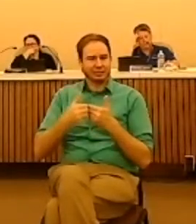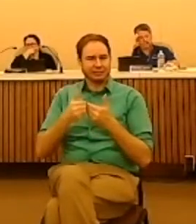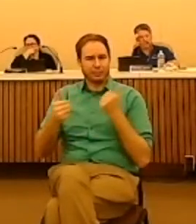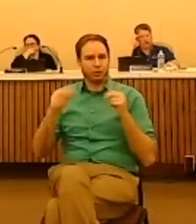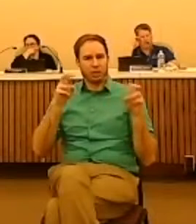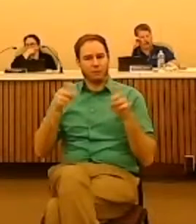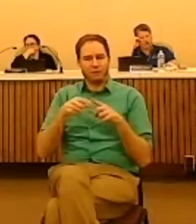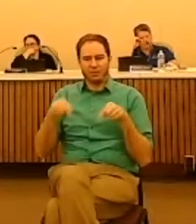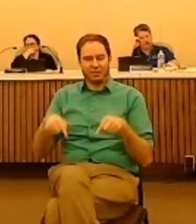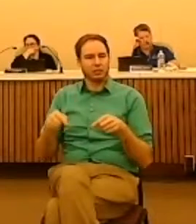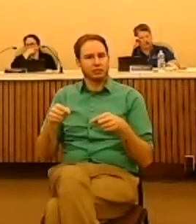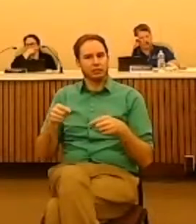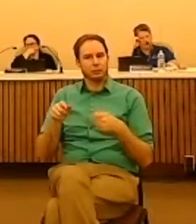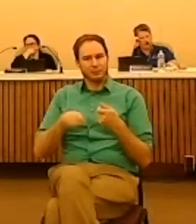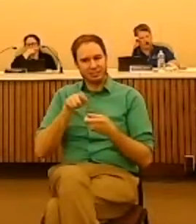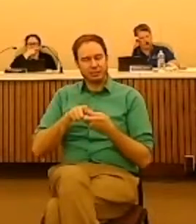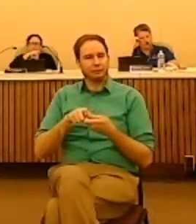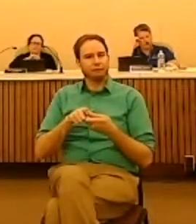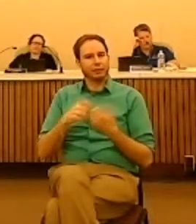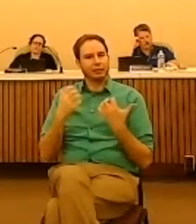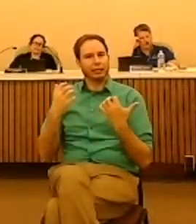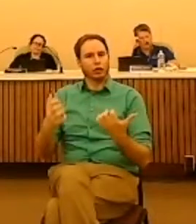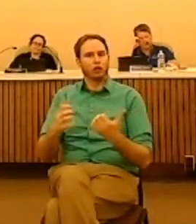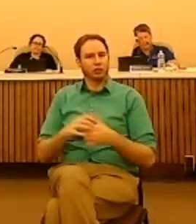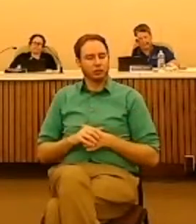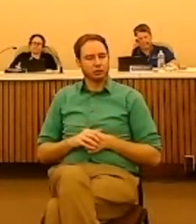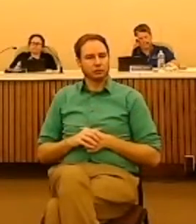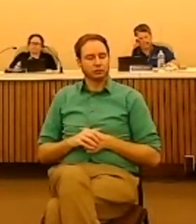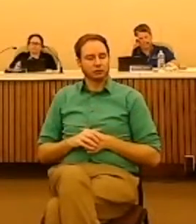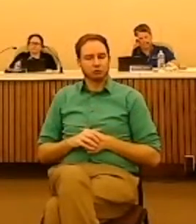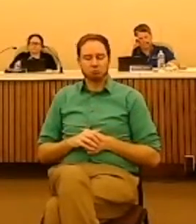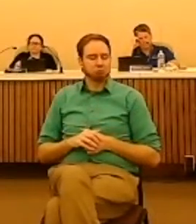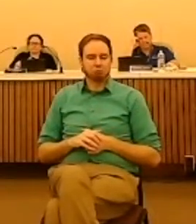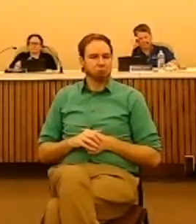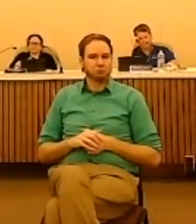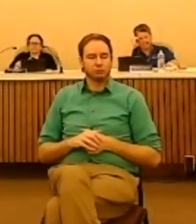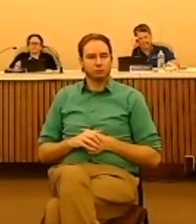this particular project.